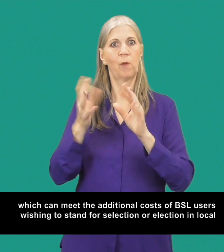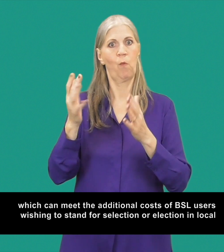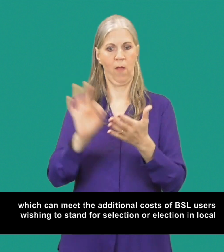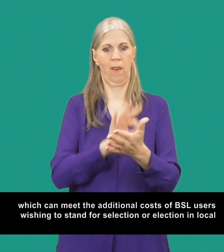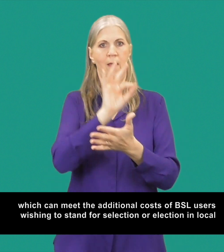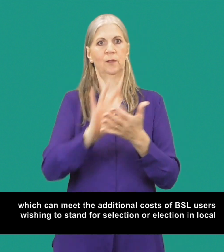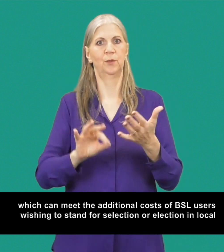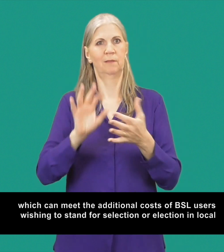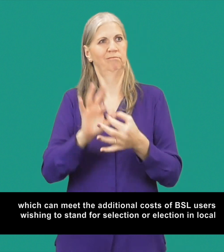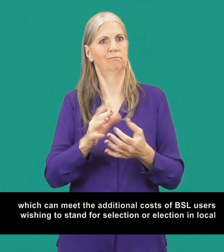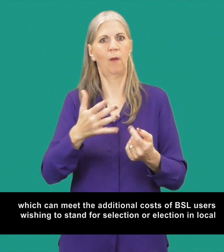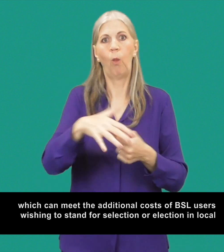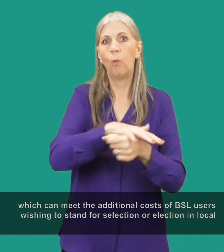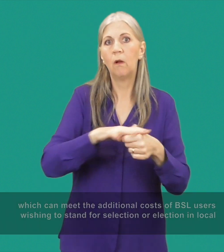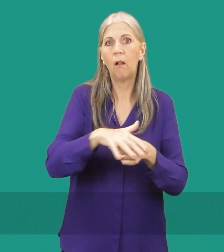or Scottish Parliament elections.